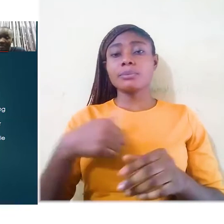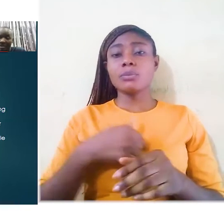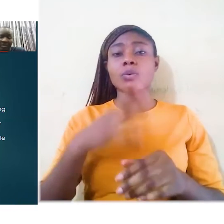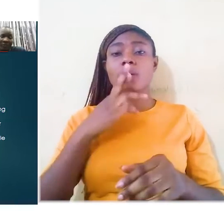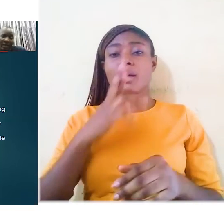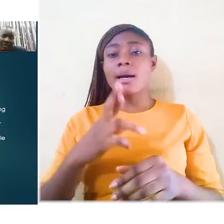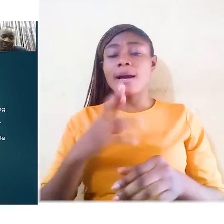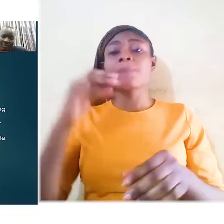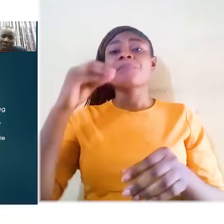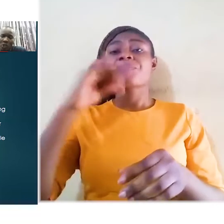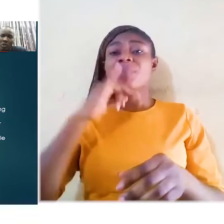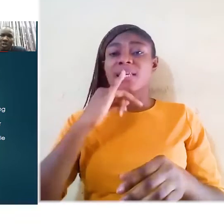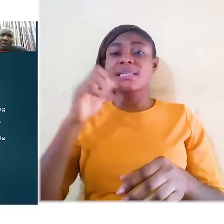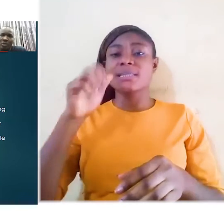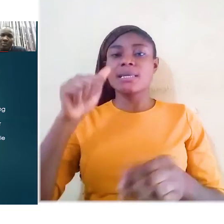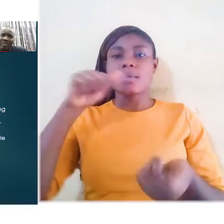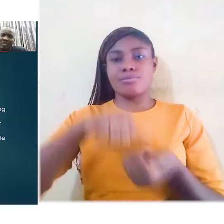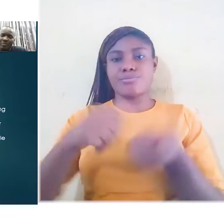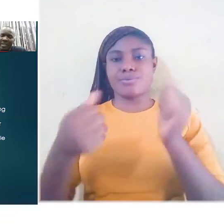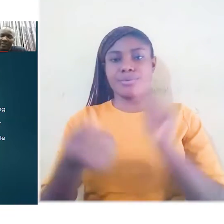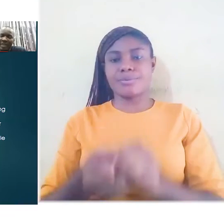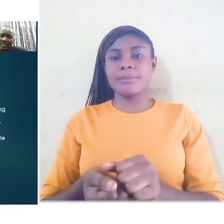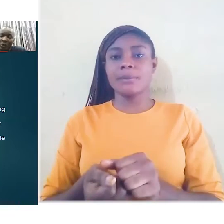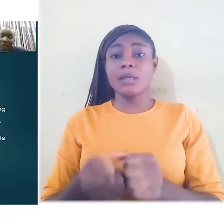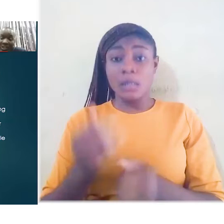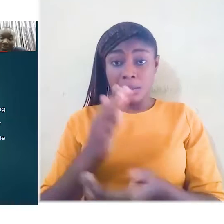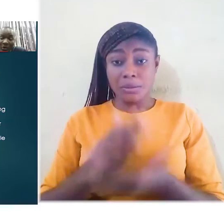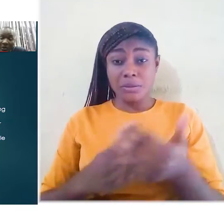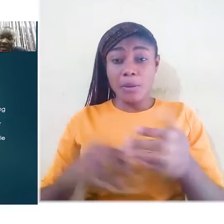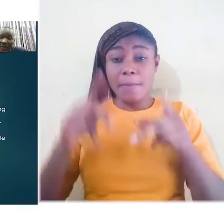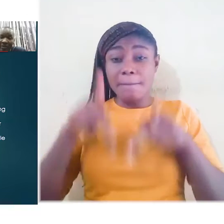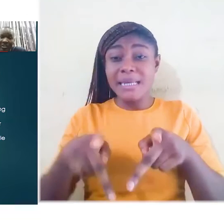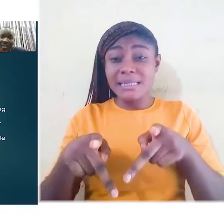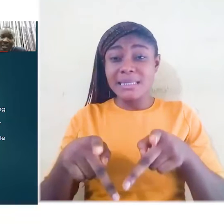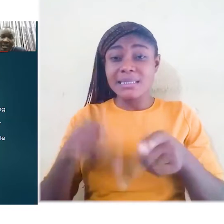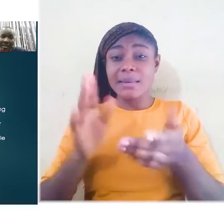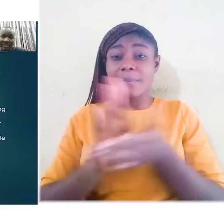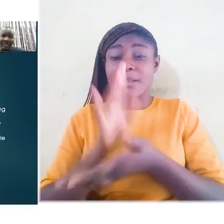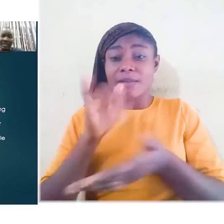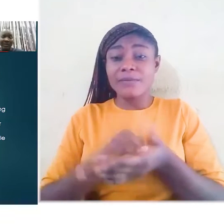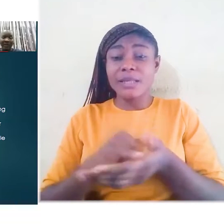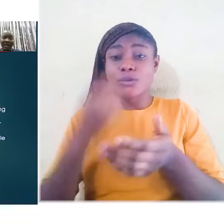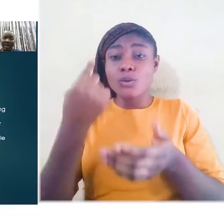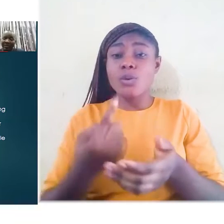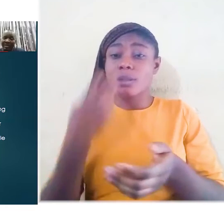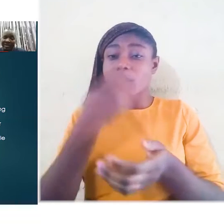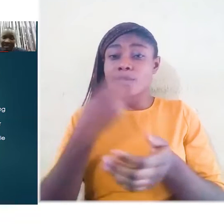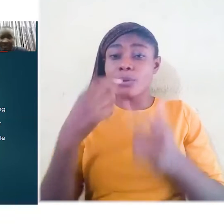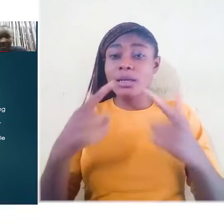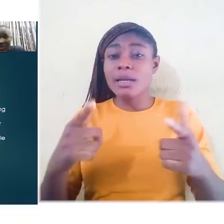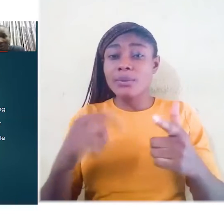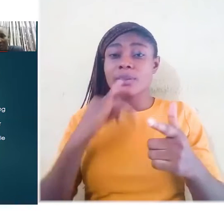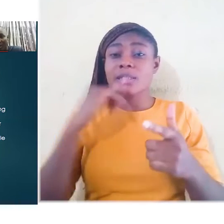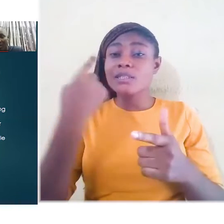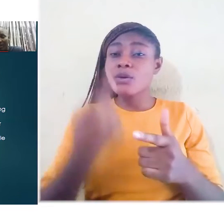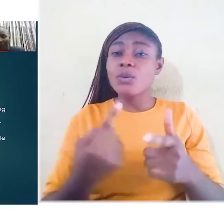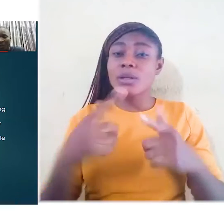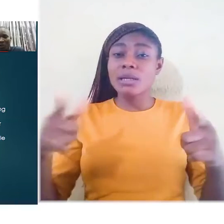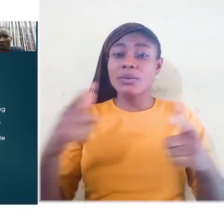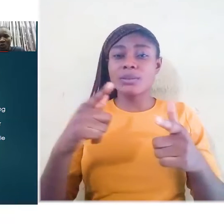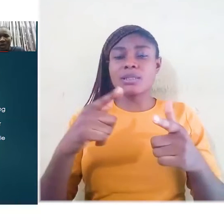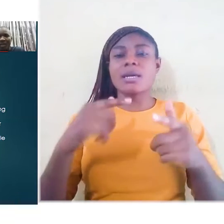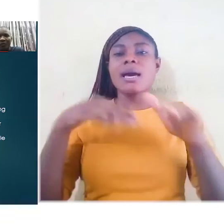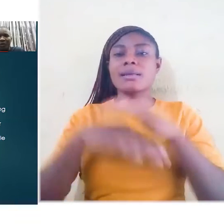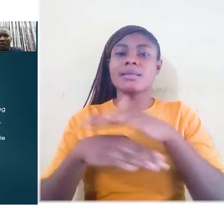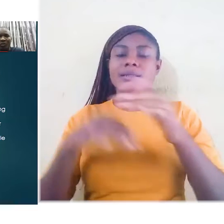it's a major factor, because some persons believe that only spoken language is the only language accessible in a community.